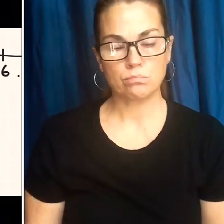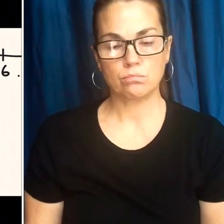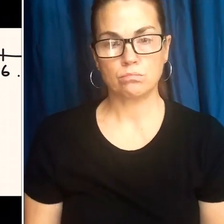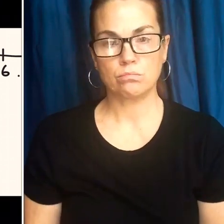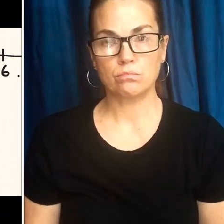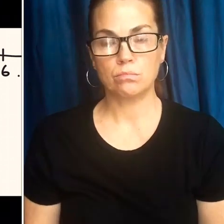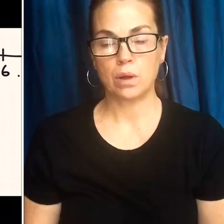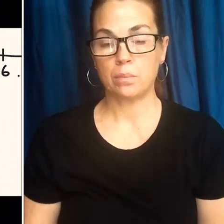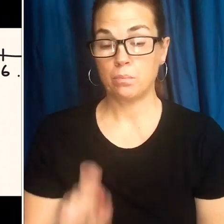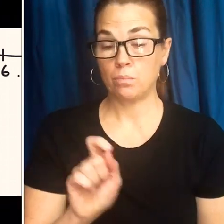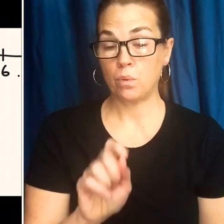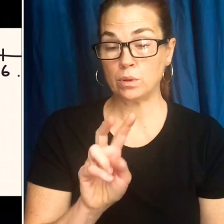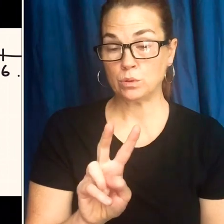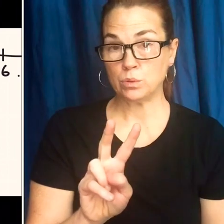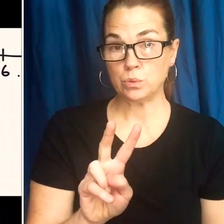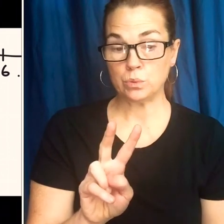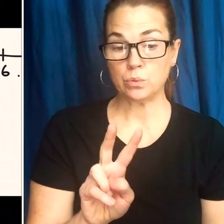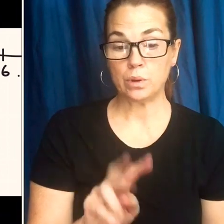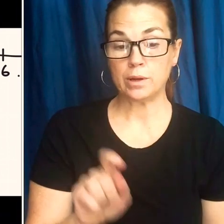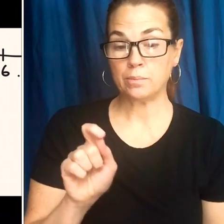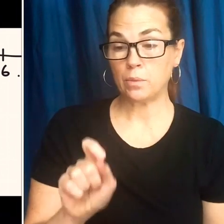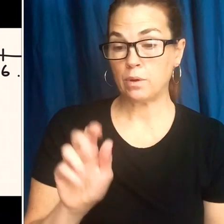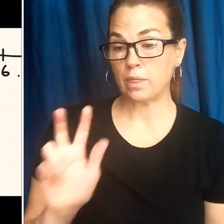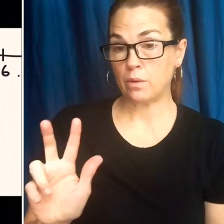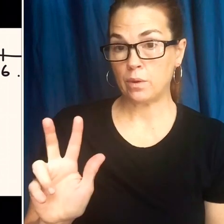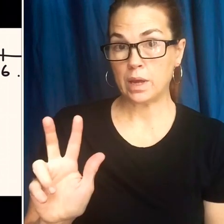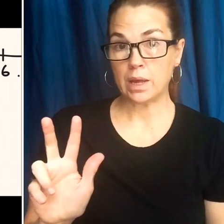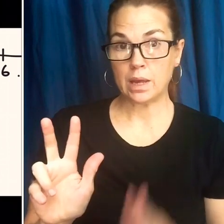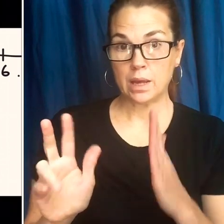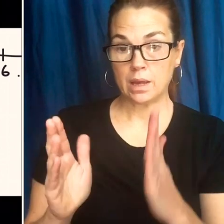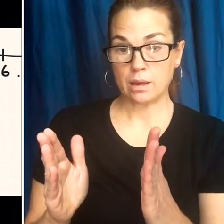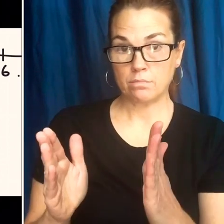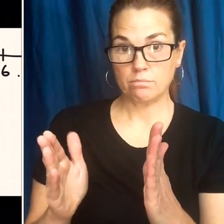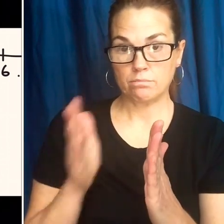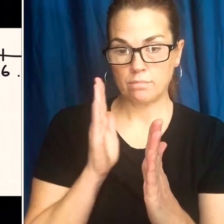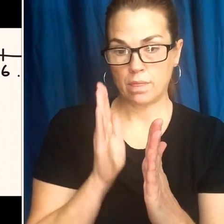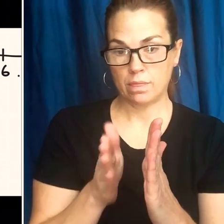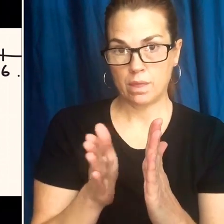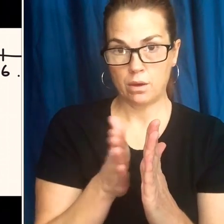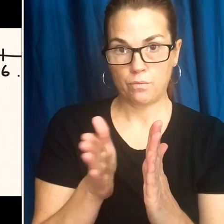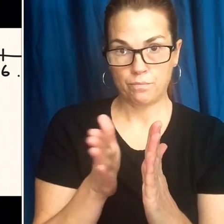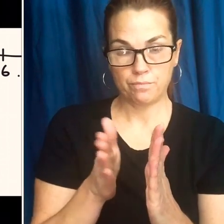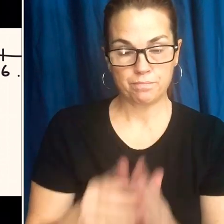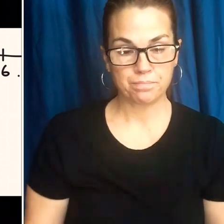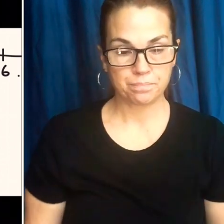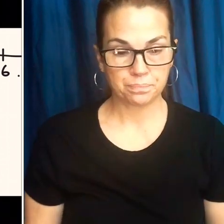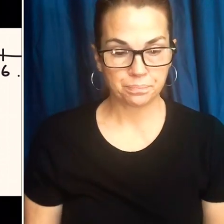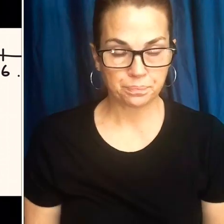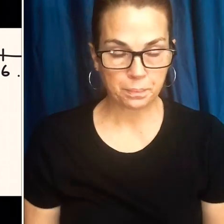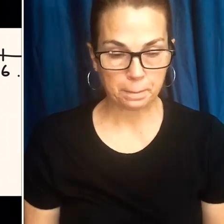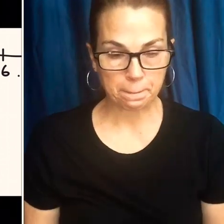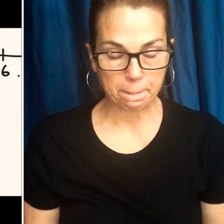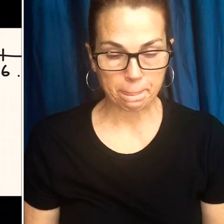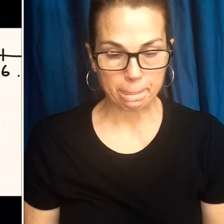0.25. And where would 0.35 go? Well, halfway between 0.3 and 0.4.